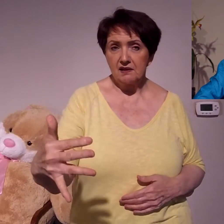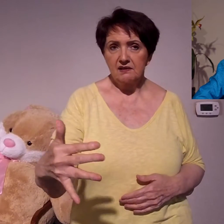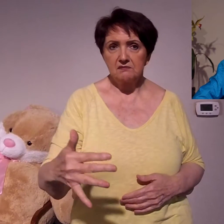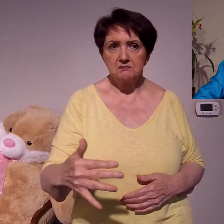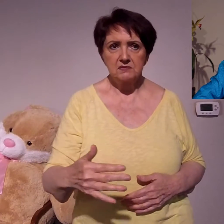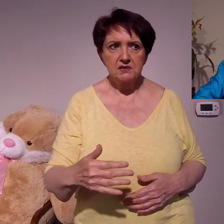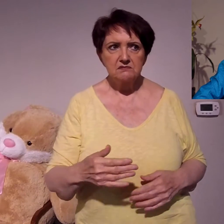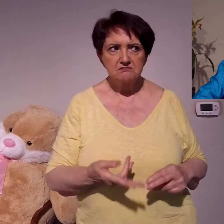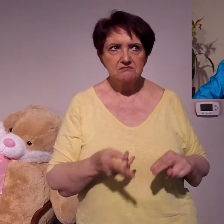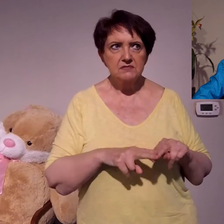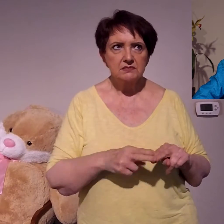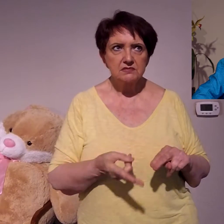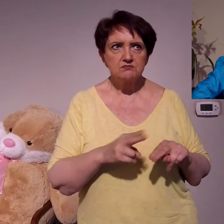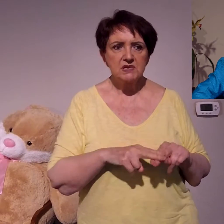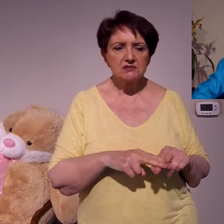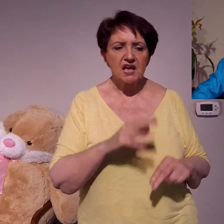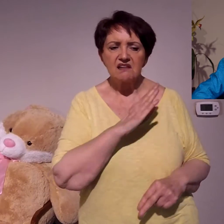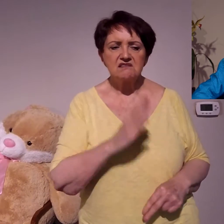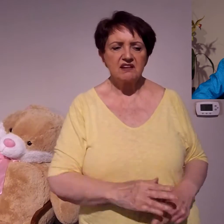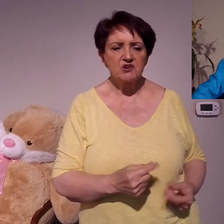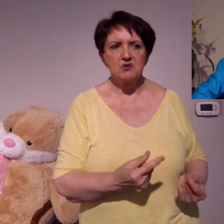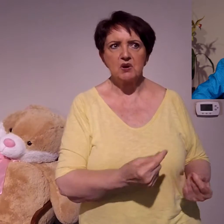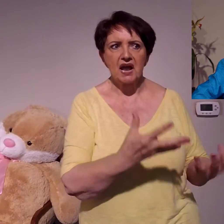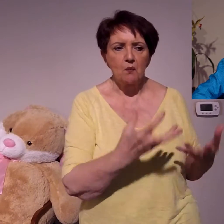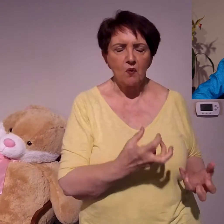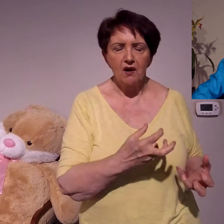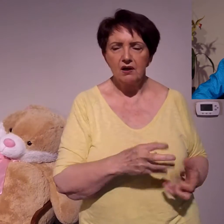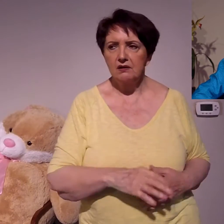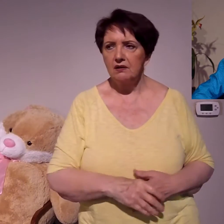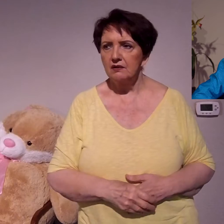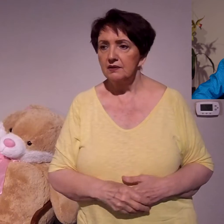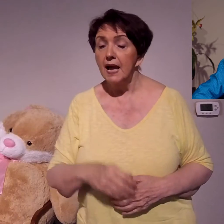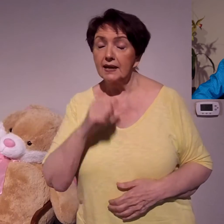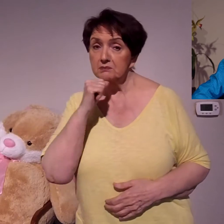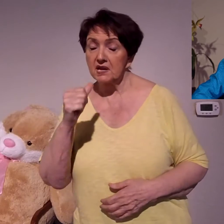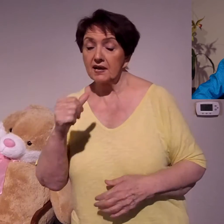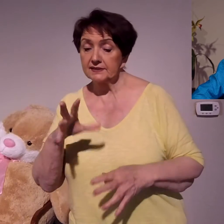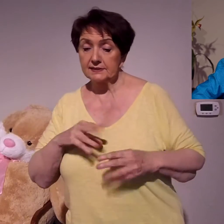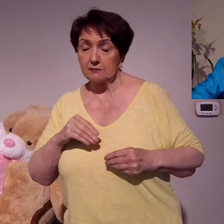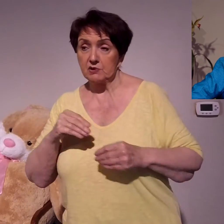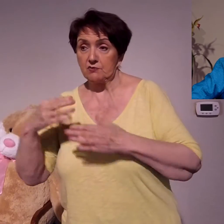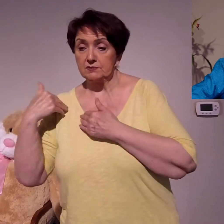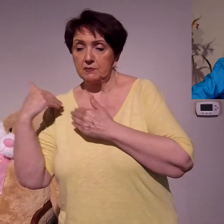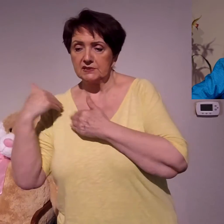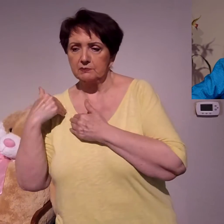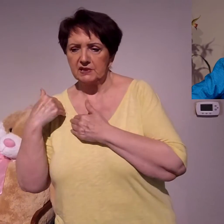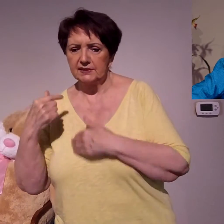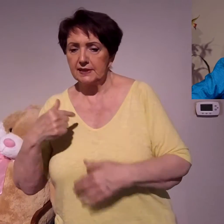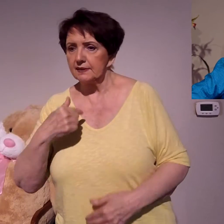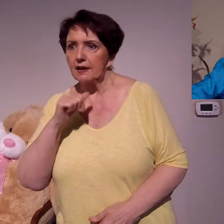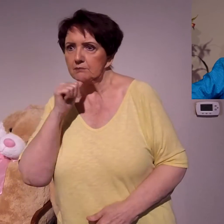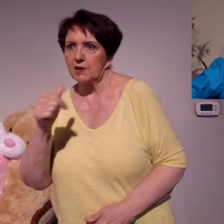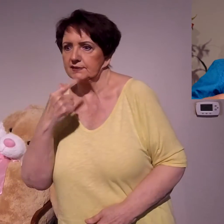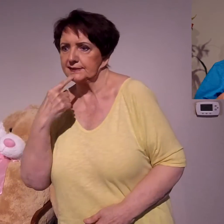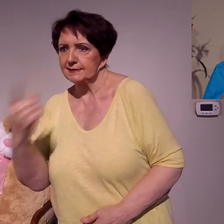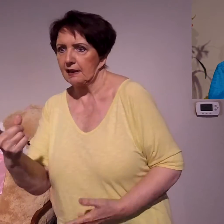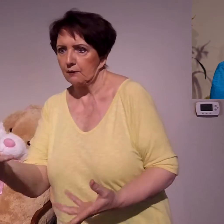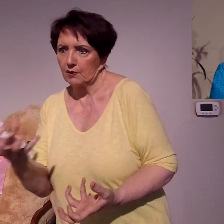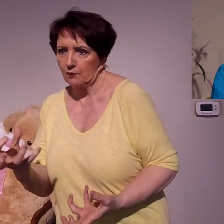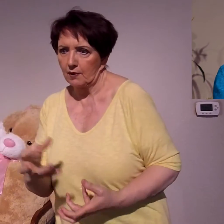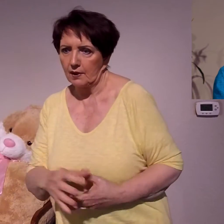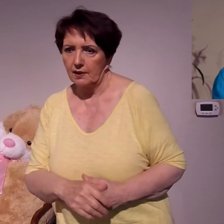want. Taking, of course, not very much responsibility for the fact that I'm actually not saying what it is that I want, because I